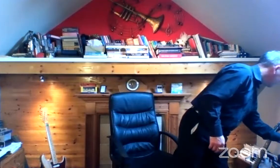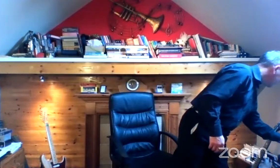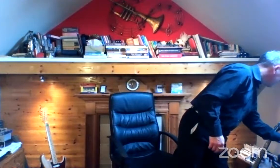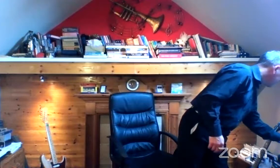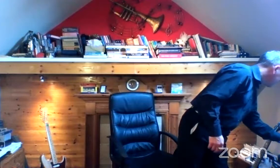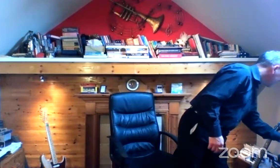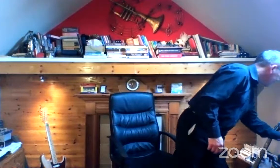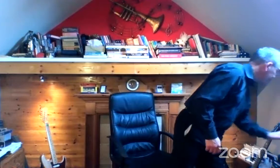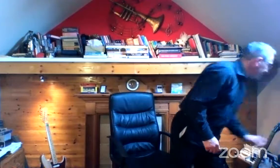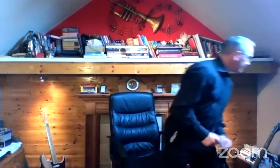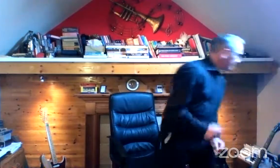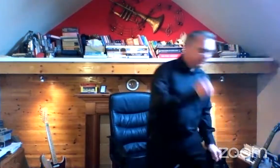Back a little bit.